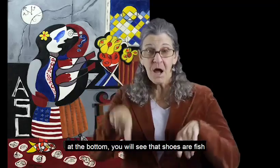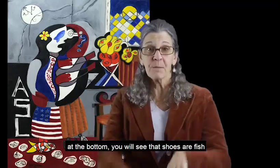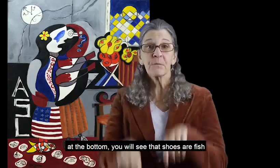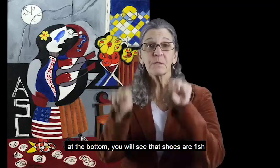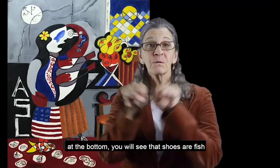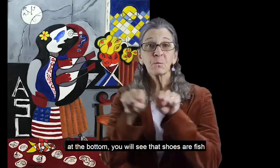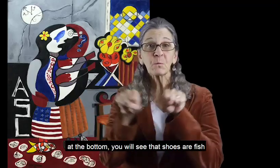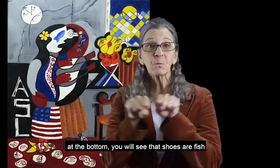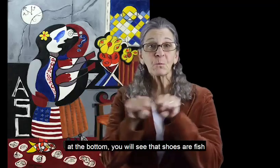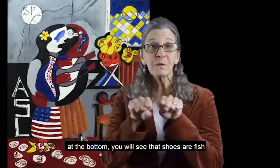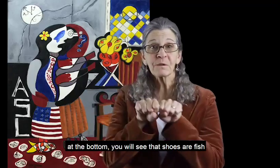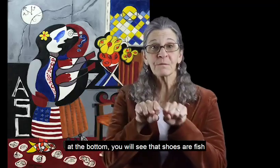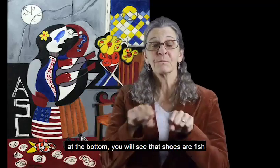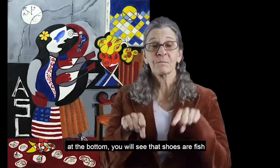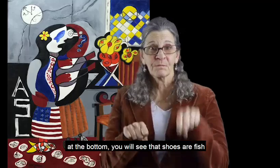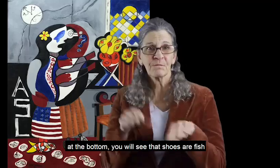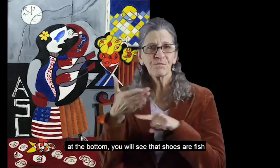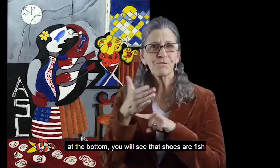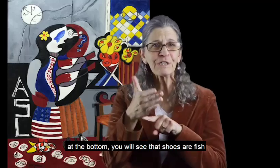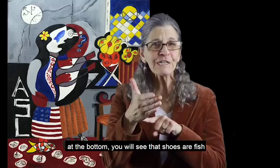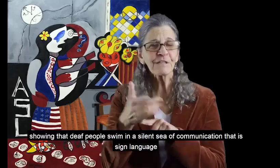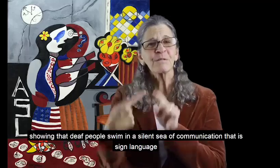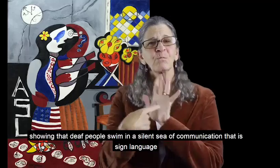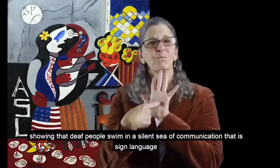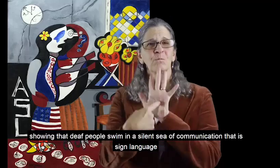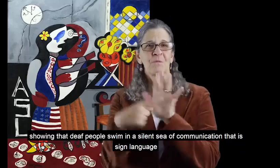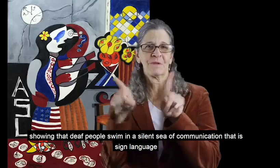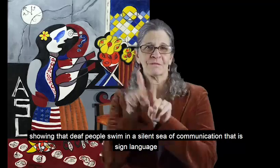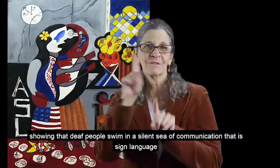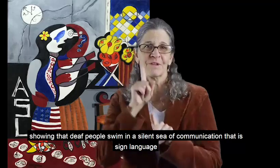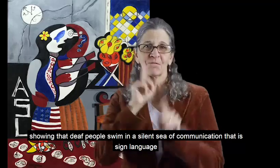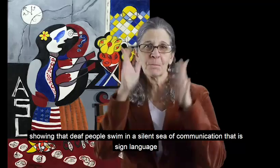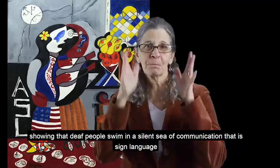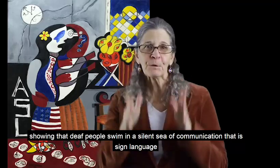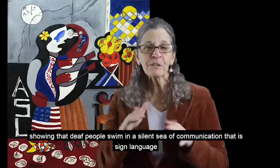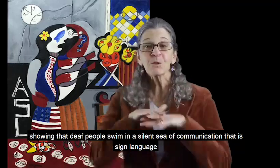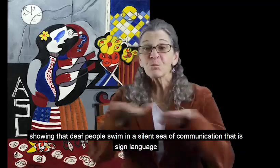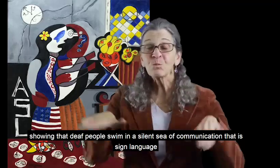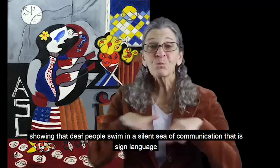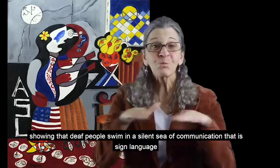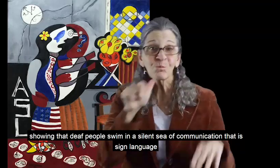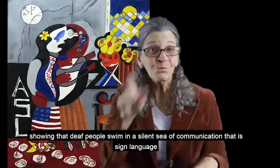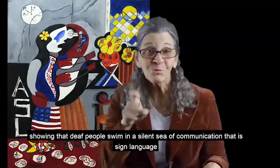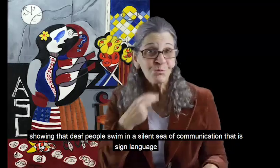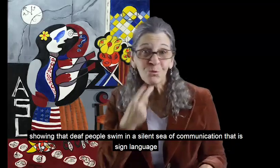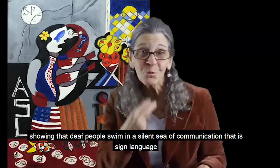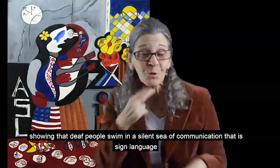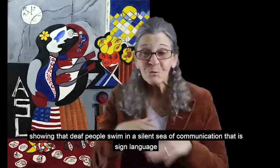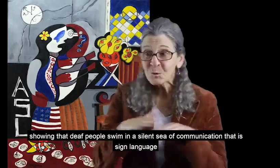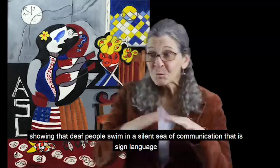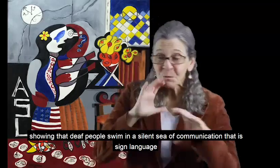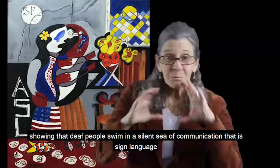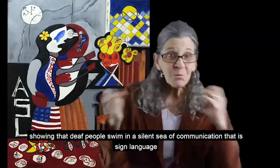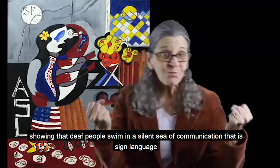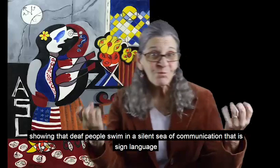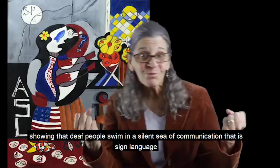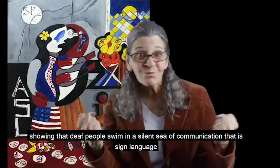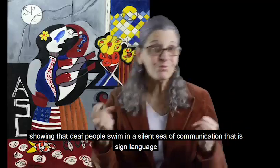At the bottom, you'll see the shoes are fish, showing that deaf people swim in a silent sea of communication that is